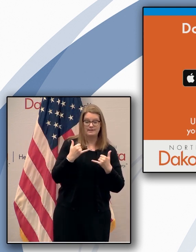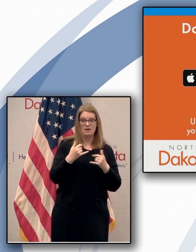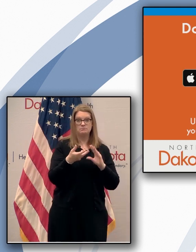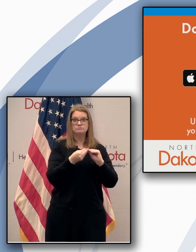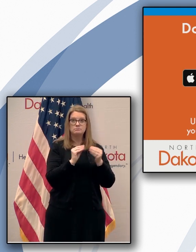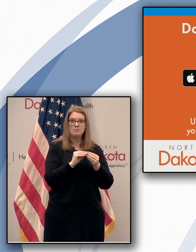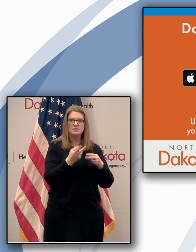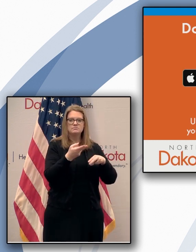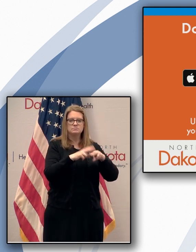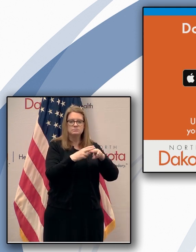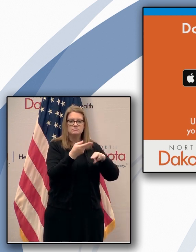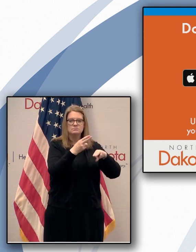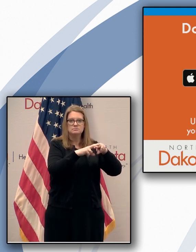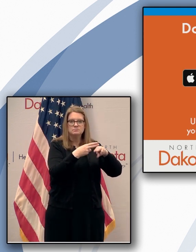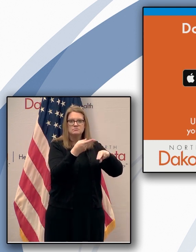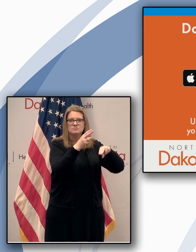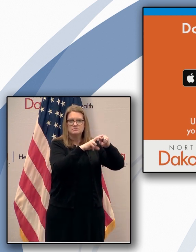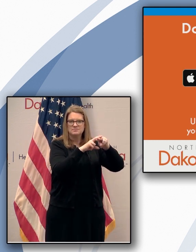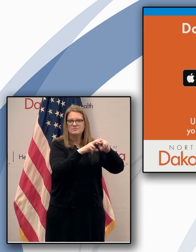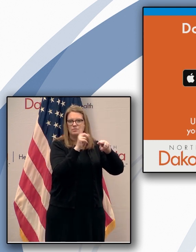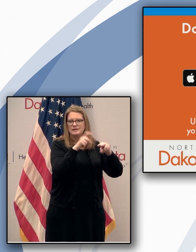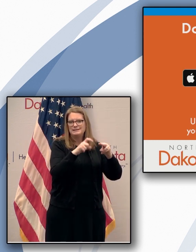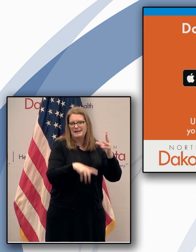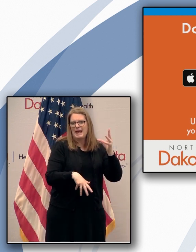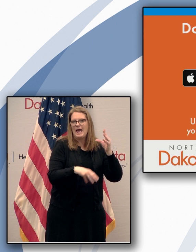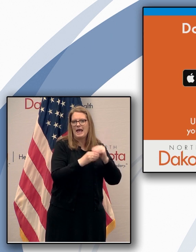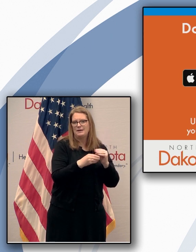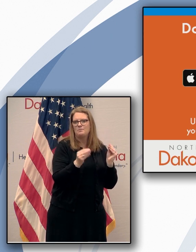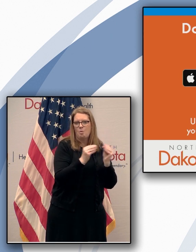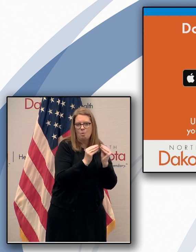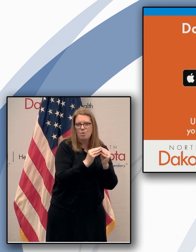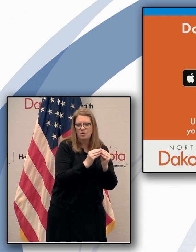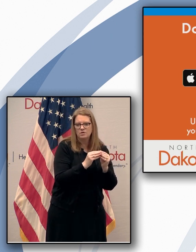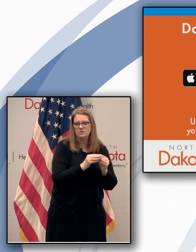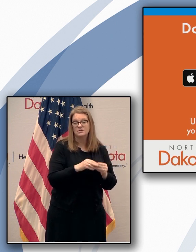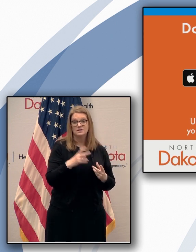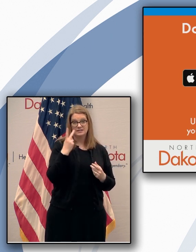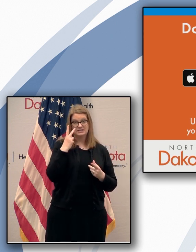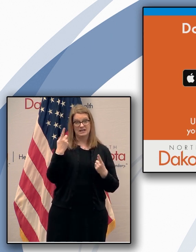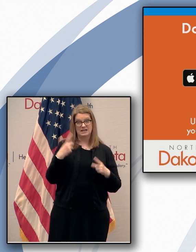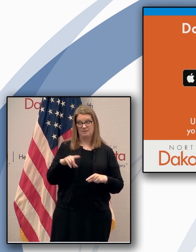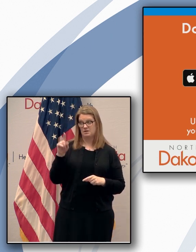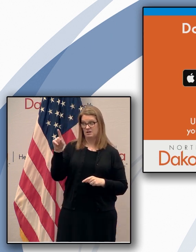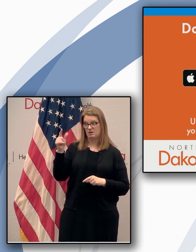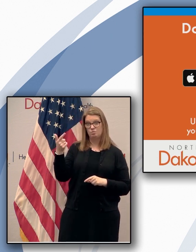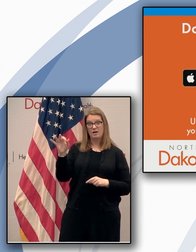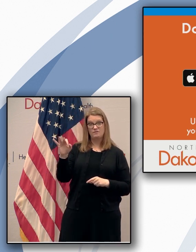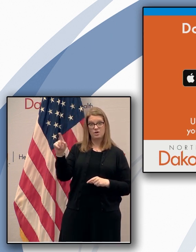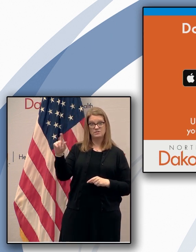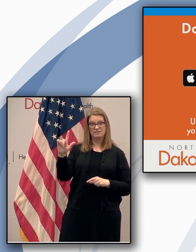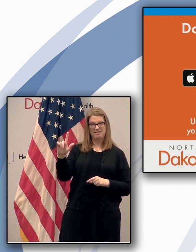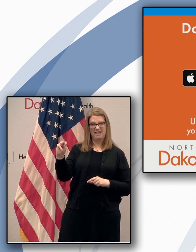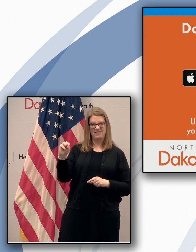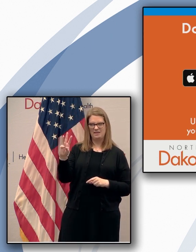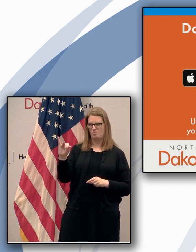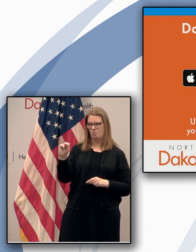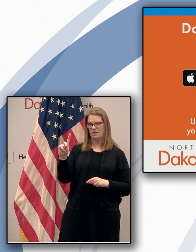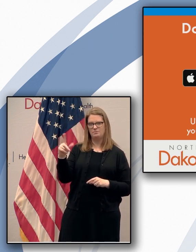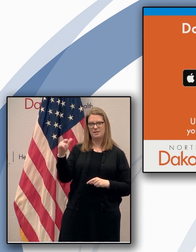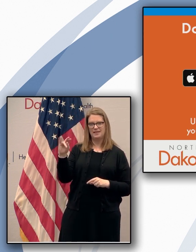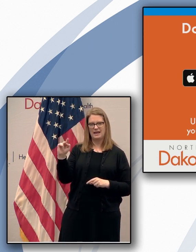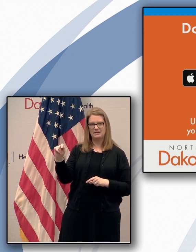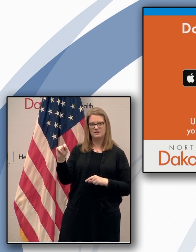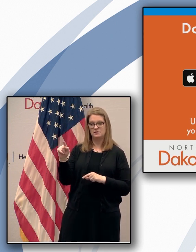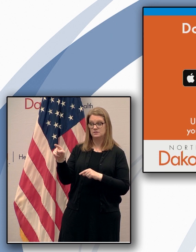this. You can see an example of what's happening in Grand Forks with the LM wind plant, where we have over